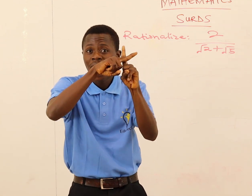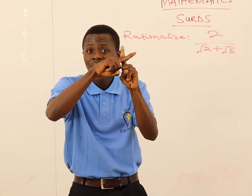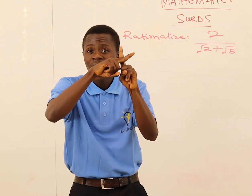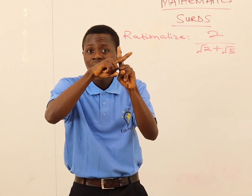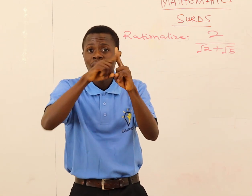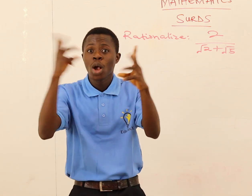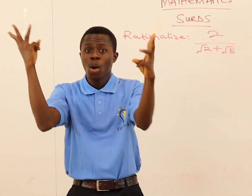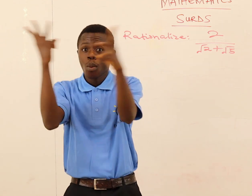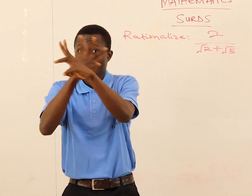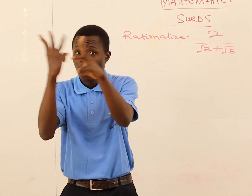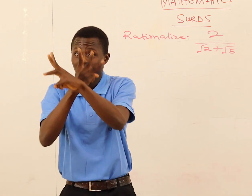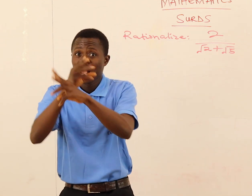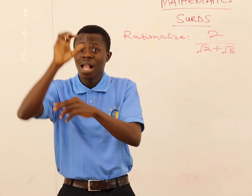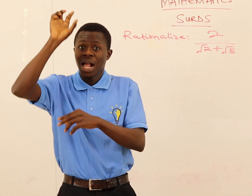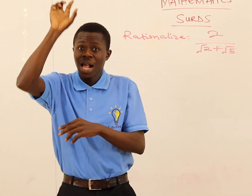sign? No.